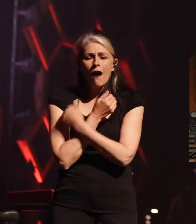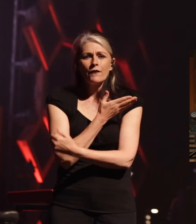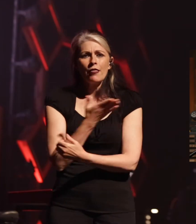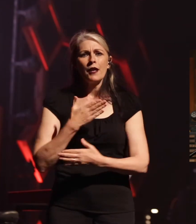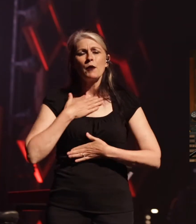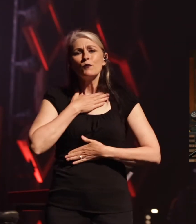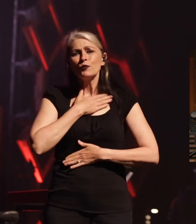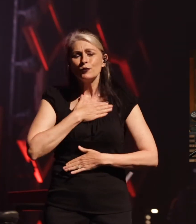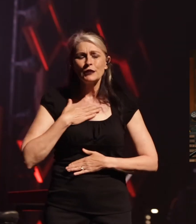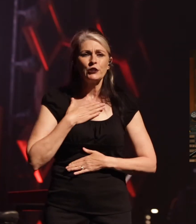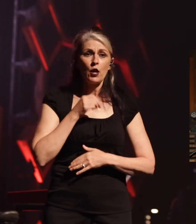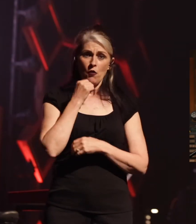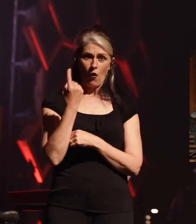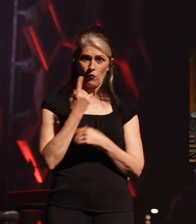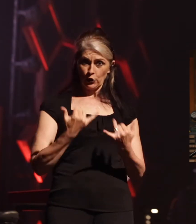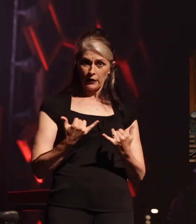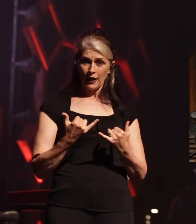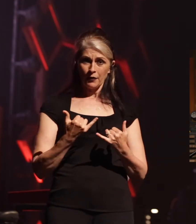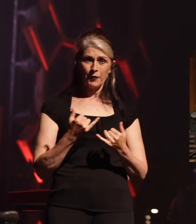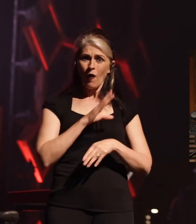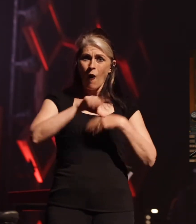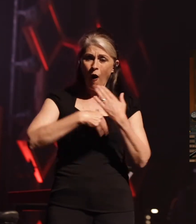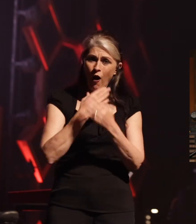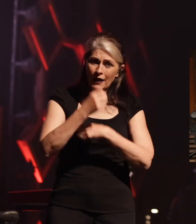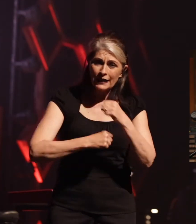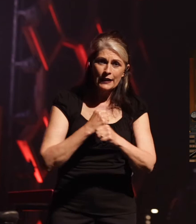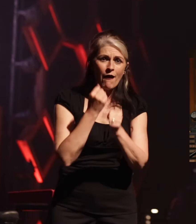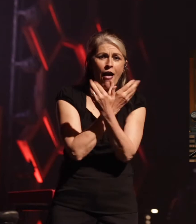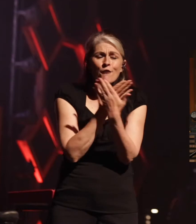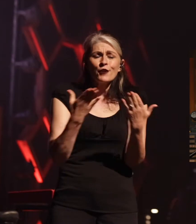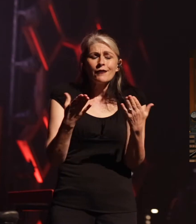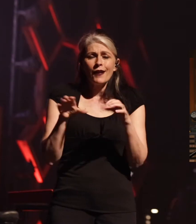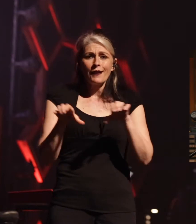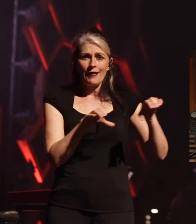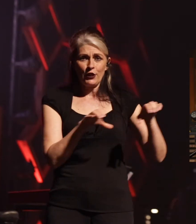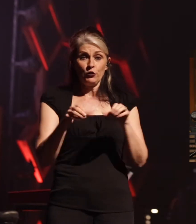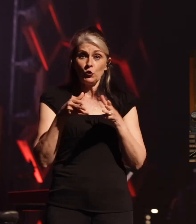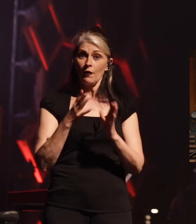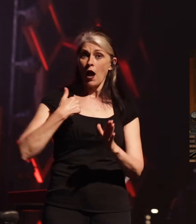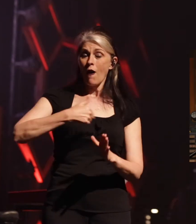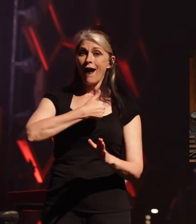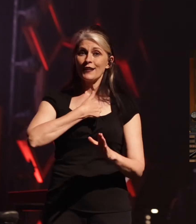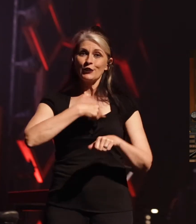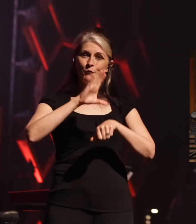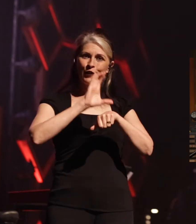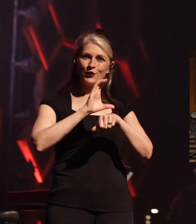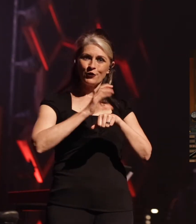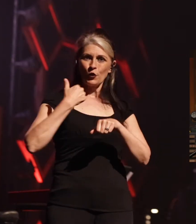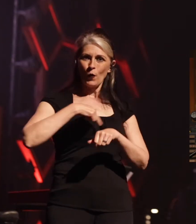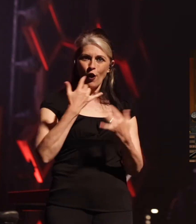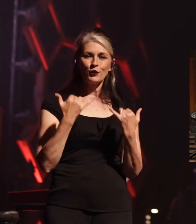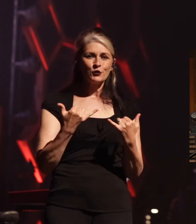them, not just today, but throughout the years, for all the things they've done to allow us to be the church that we are today. We